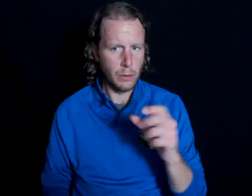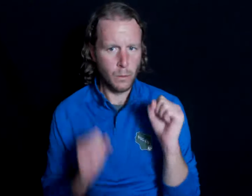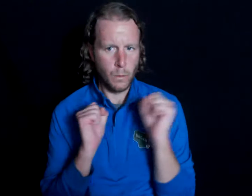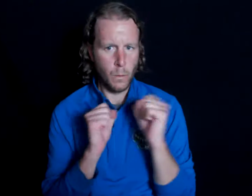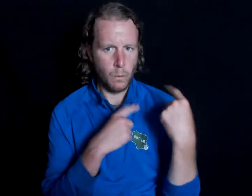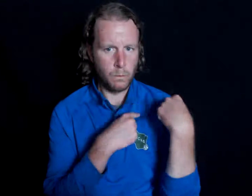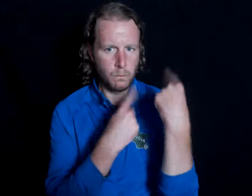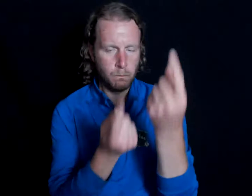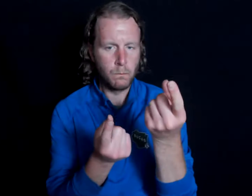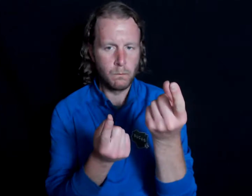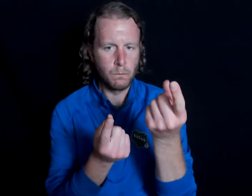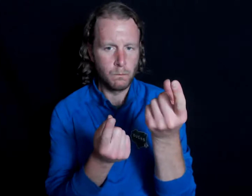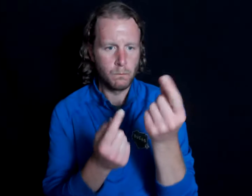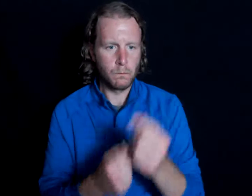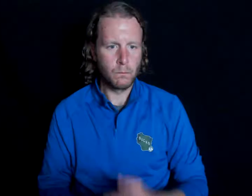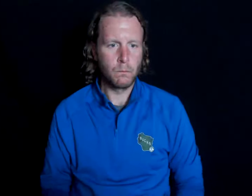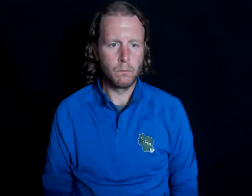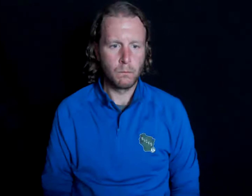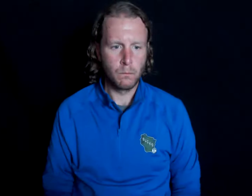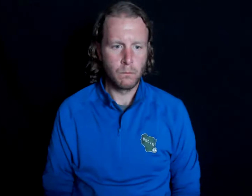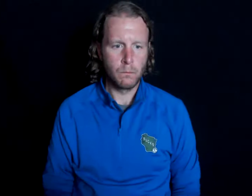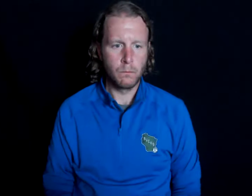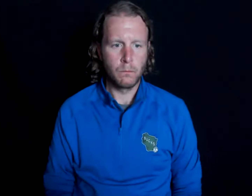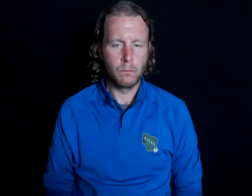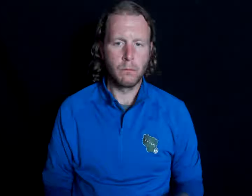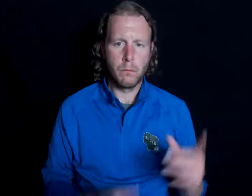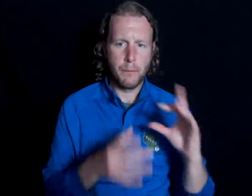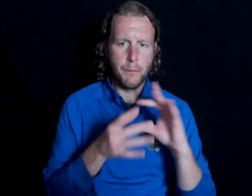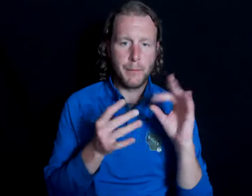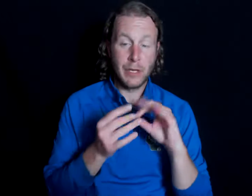So as we start to move toward the fourth quarter, something to keep an eye on.